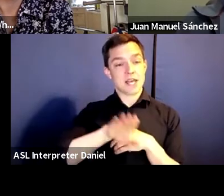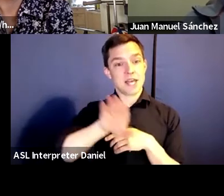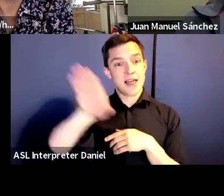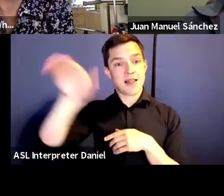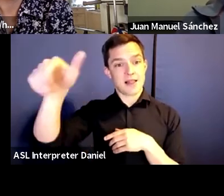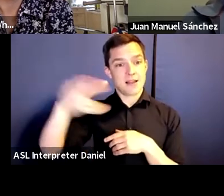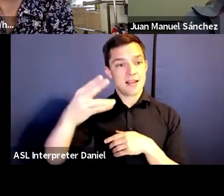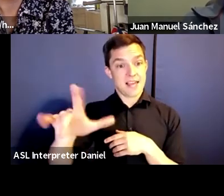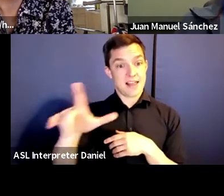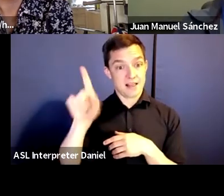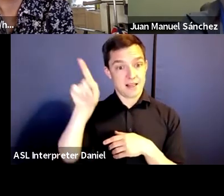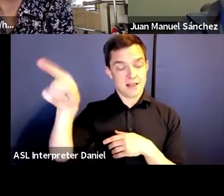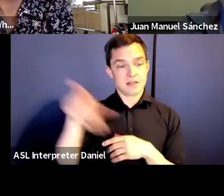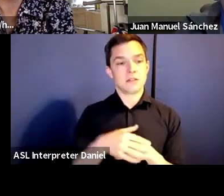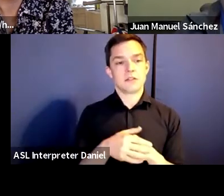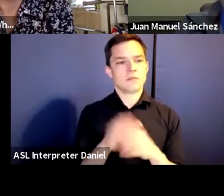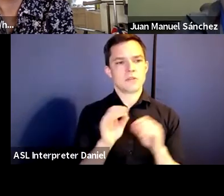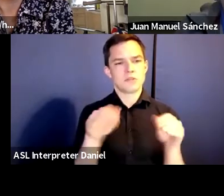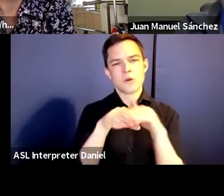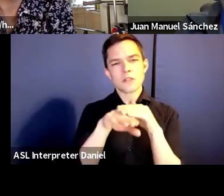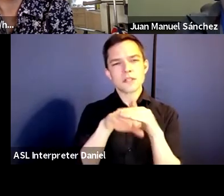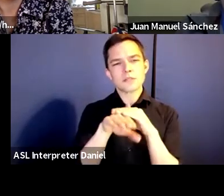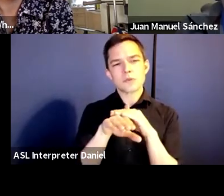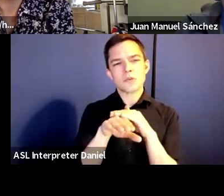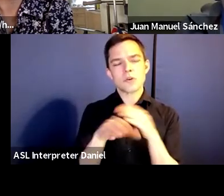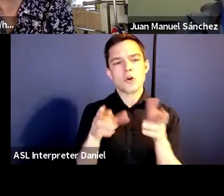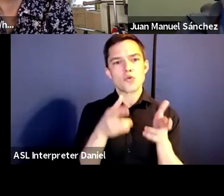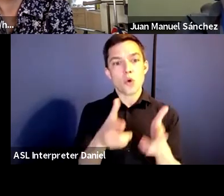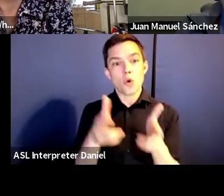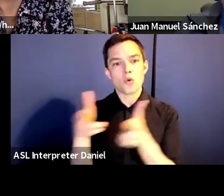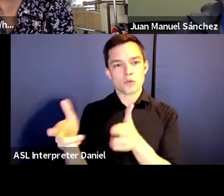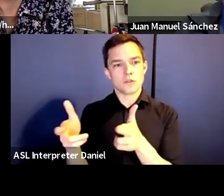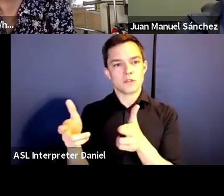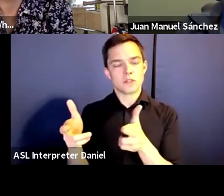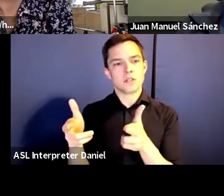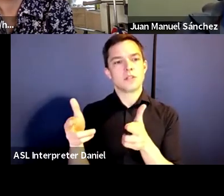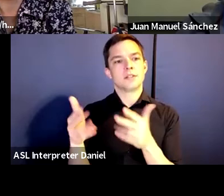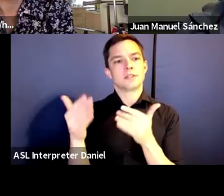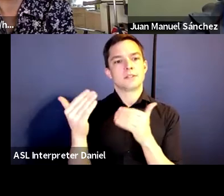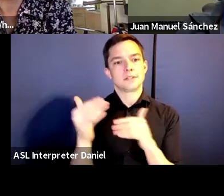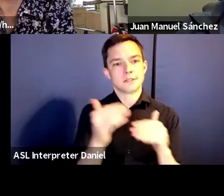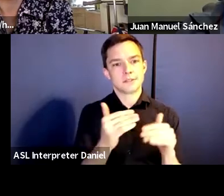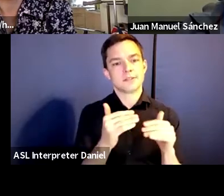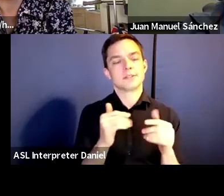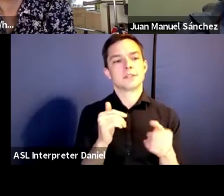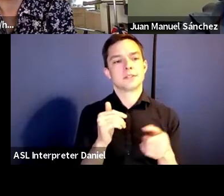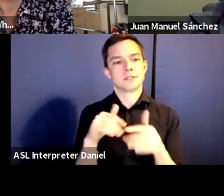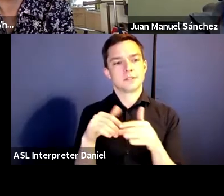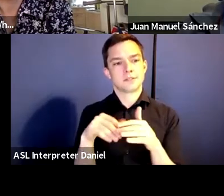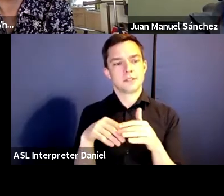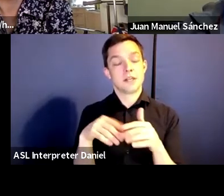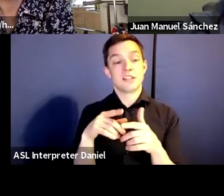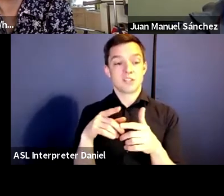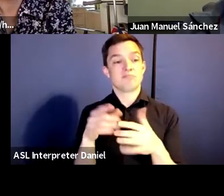is no accessible roads, and then they have to